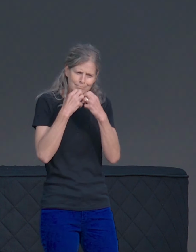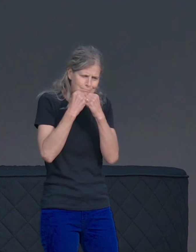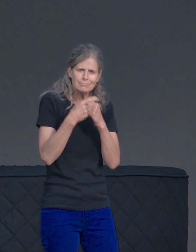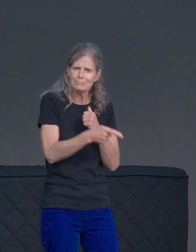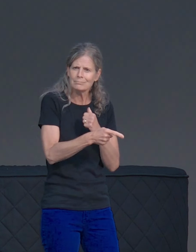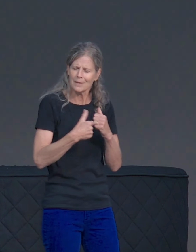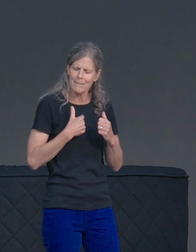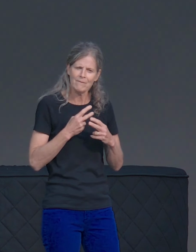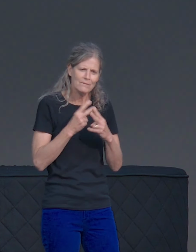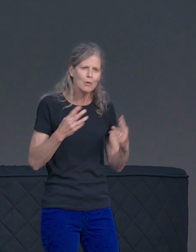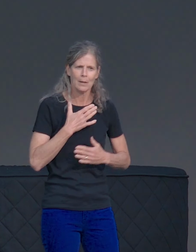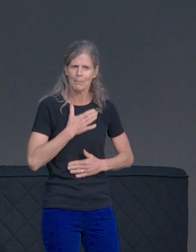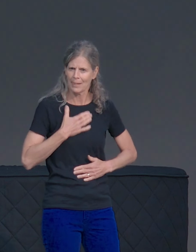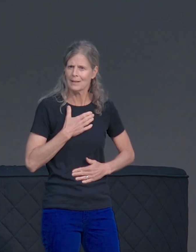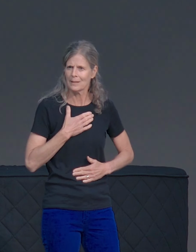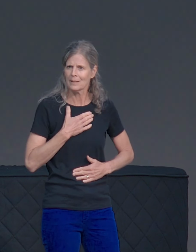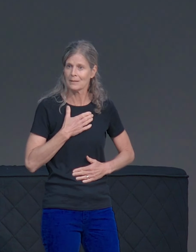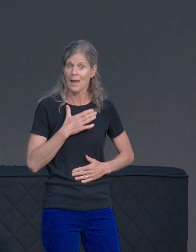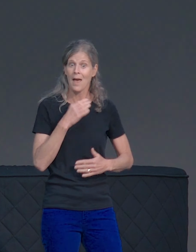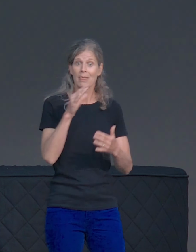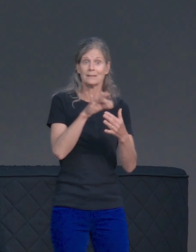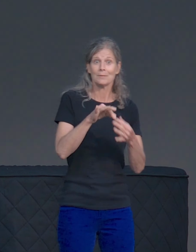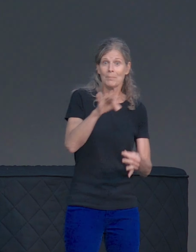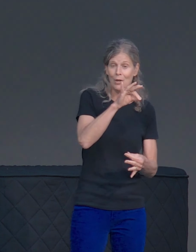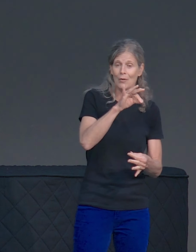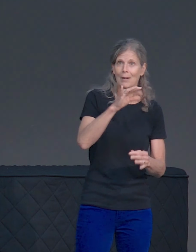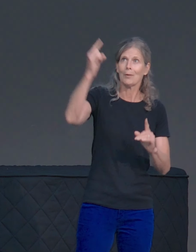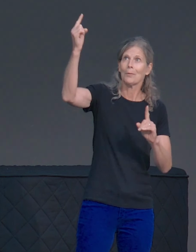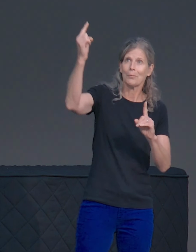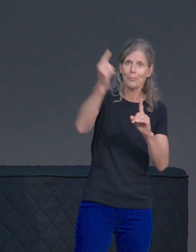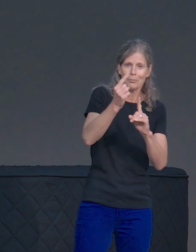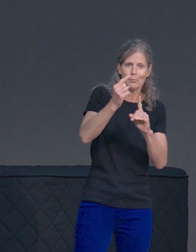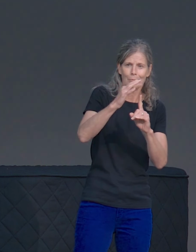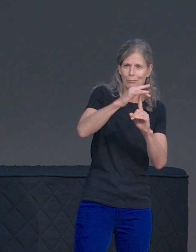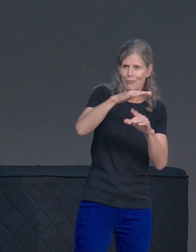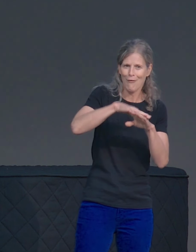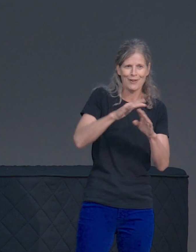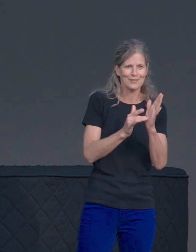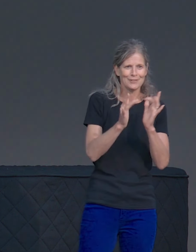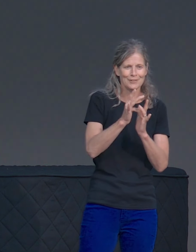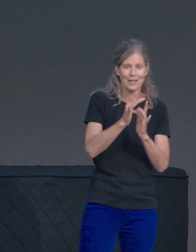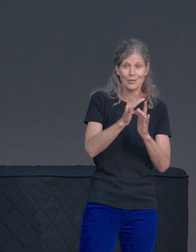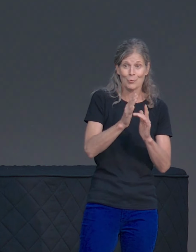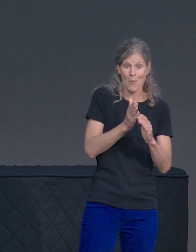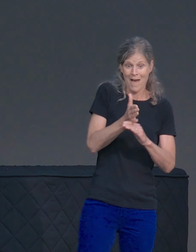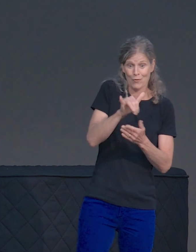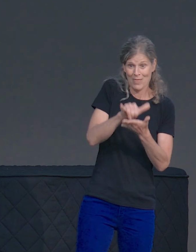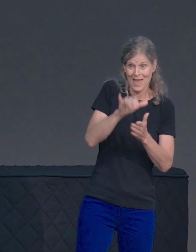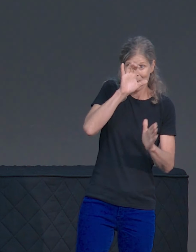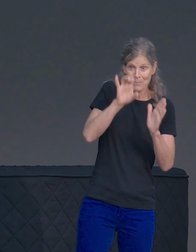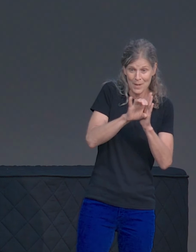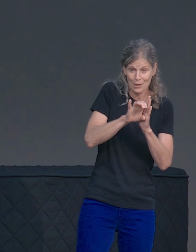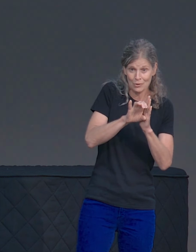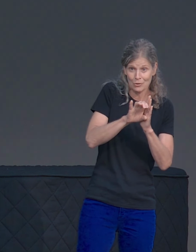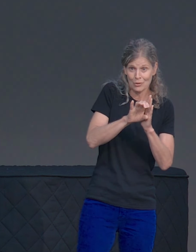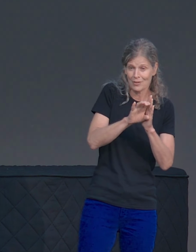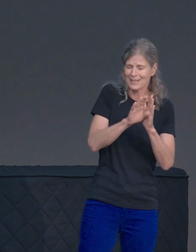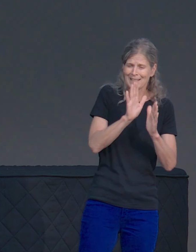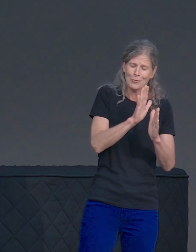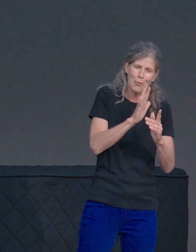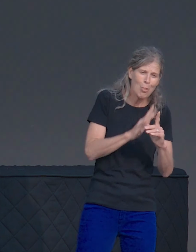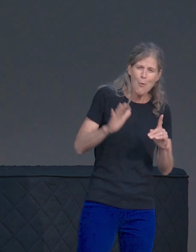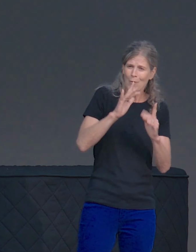I am well pleased. And the Spirit descends on him. And we go straight from that picture of Jesus and his